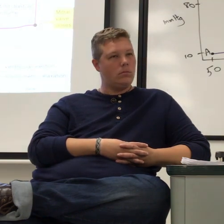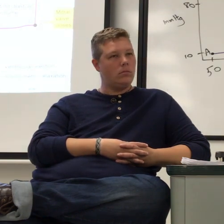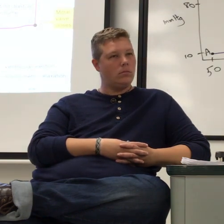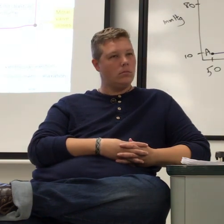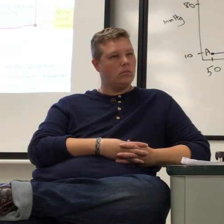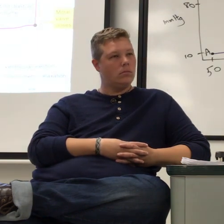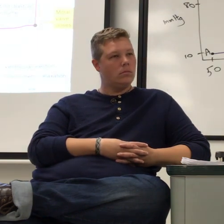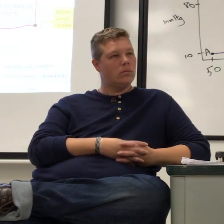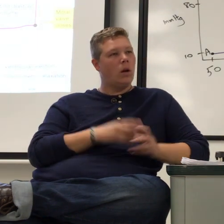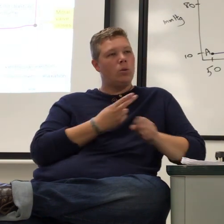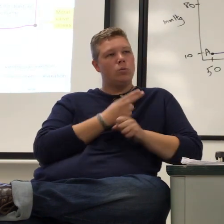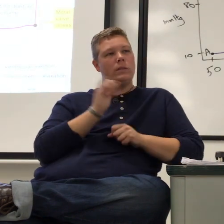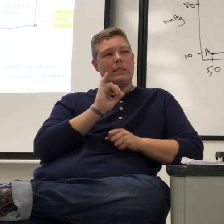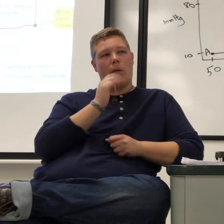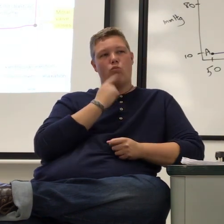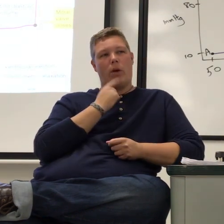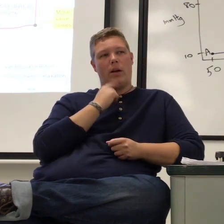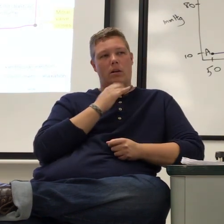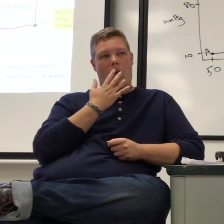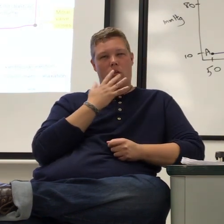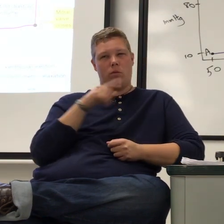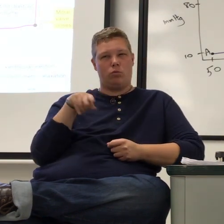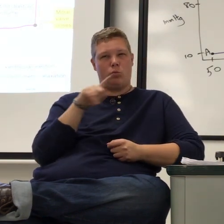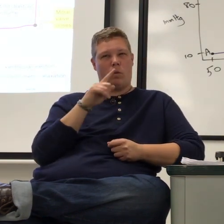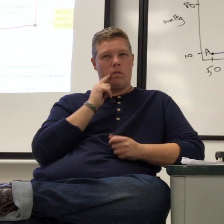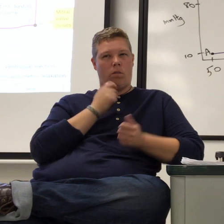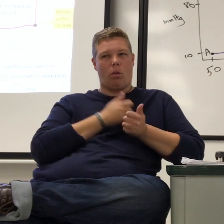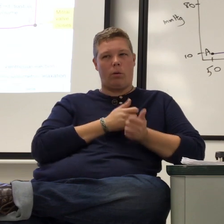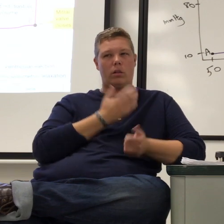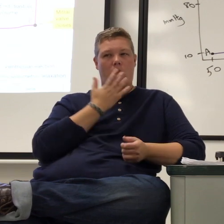So I'll use the same red color.